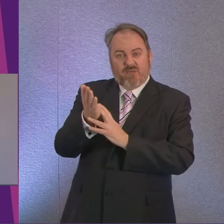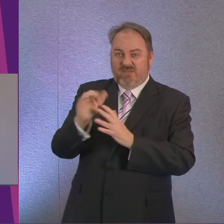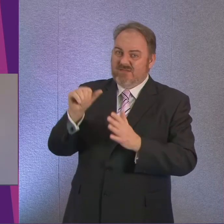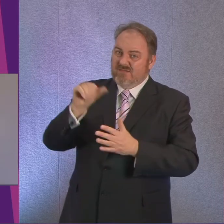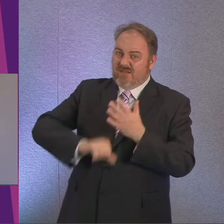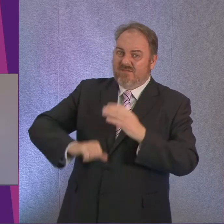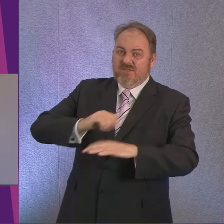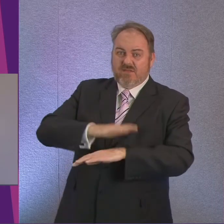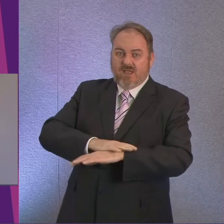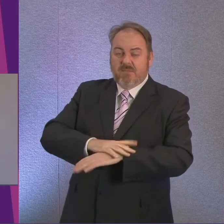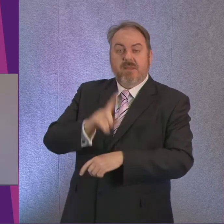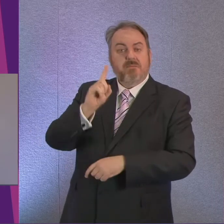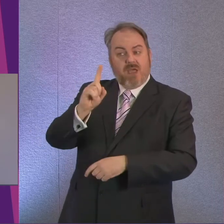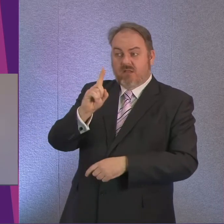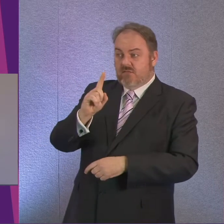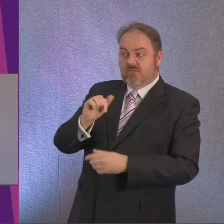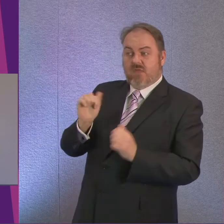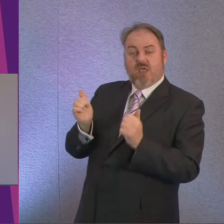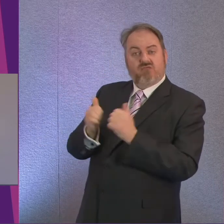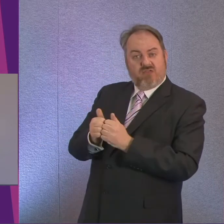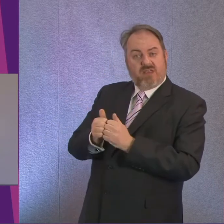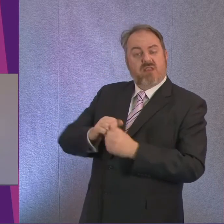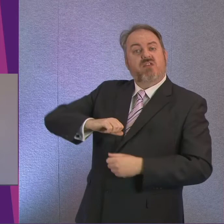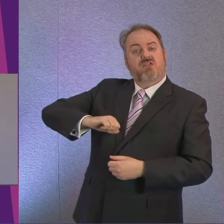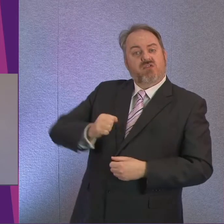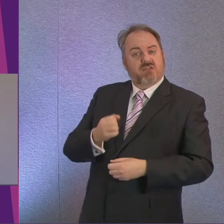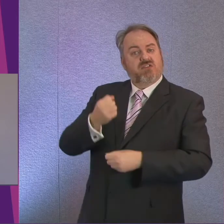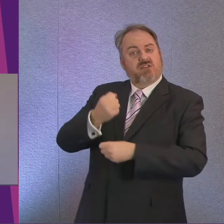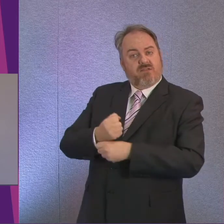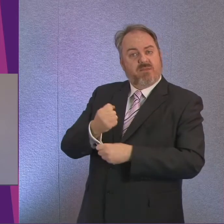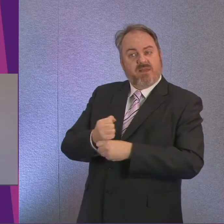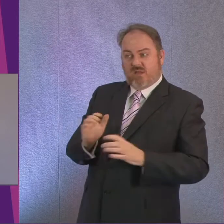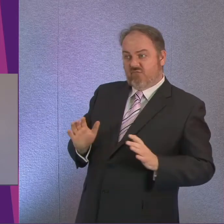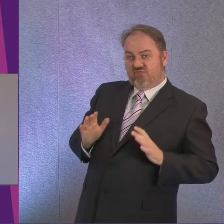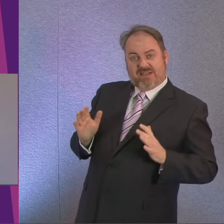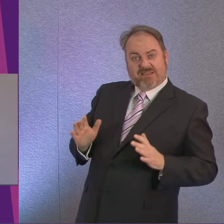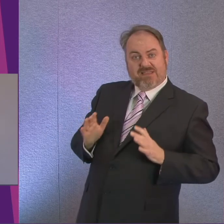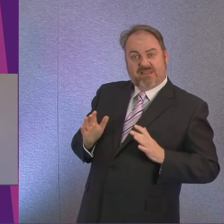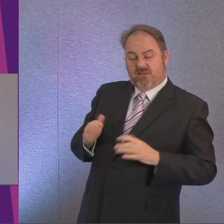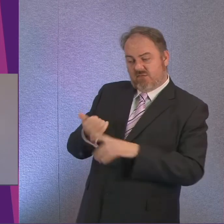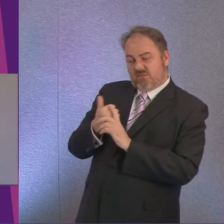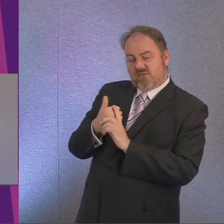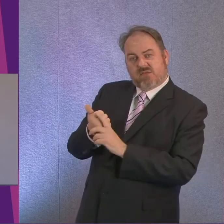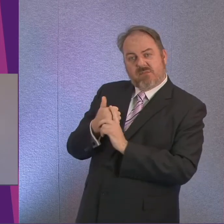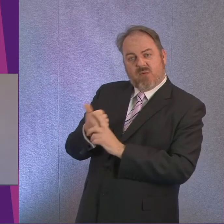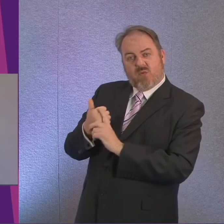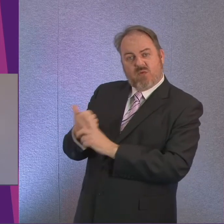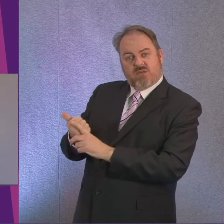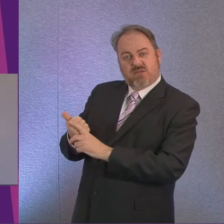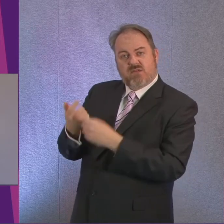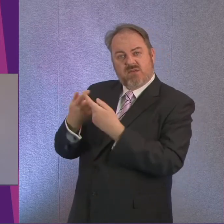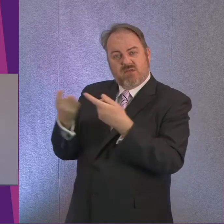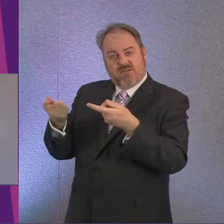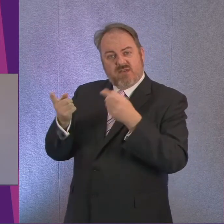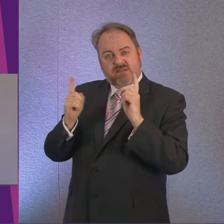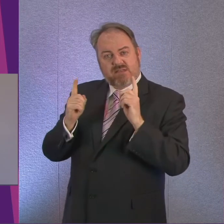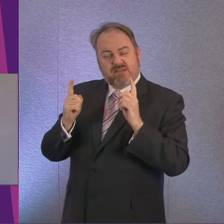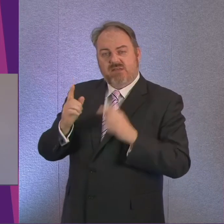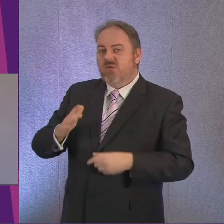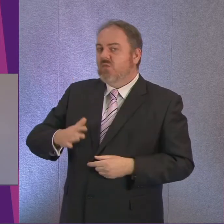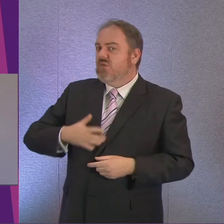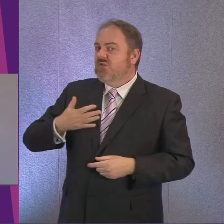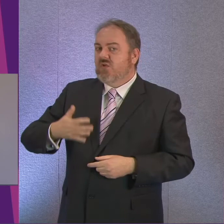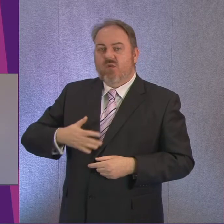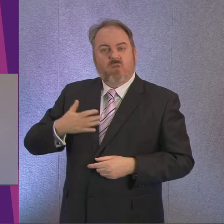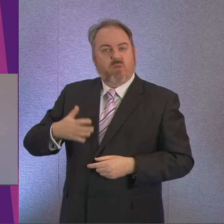our universities. We're exploring every avenue we have available to us to support our universities get through this and to avoid the